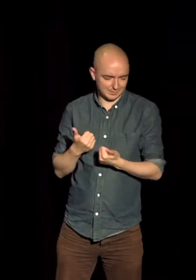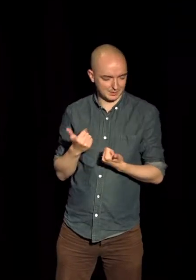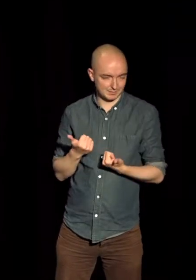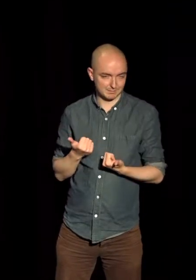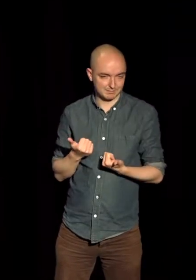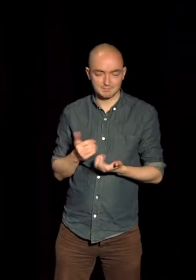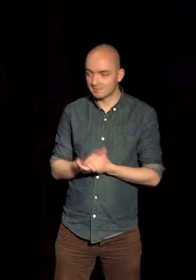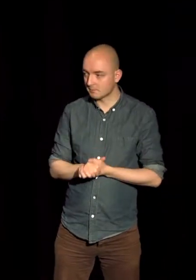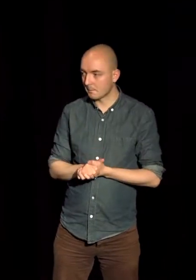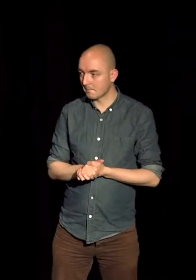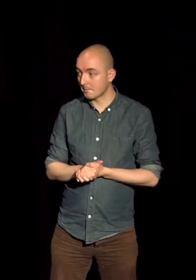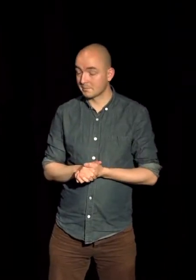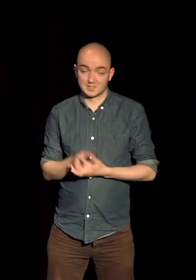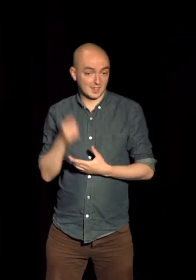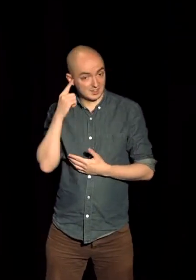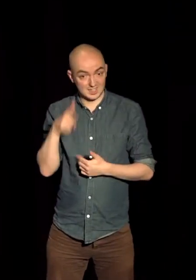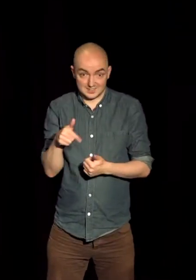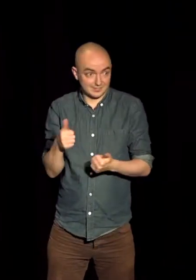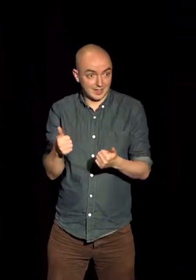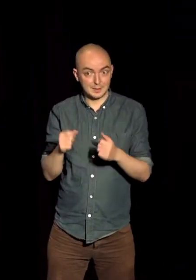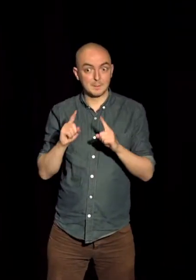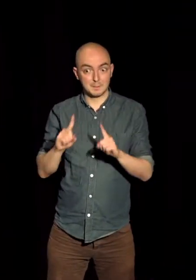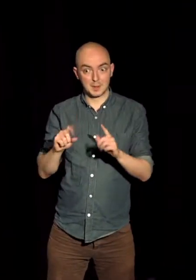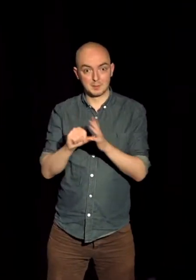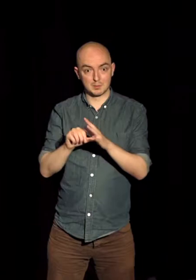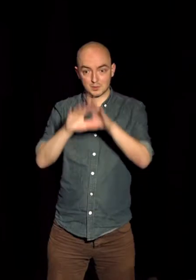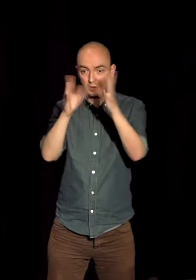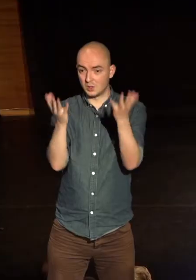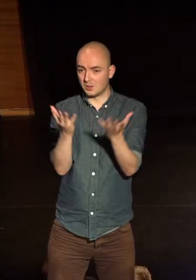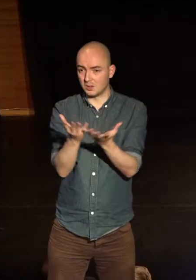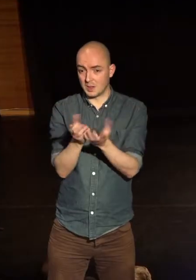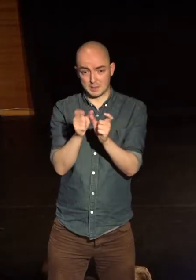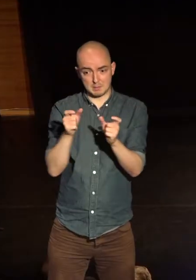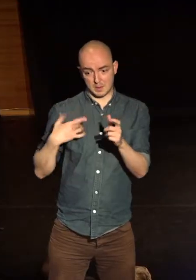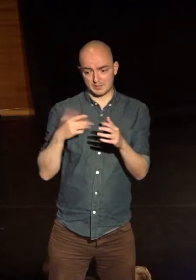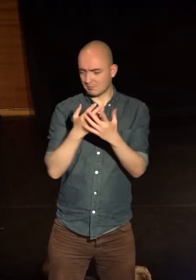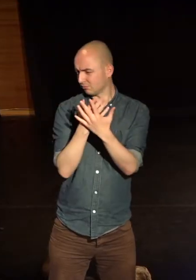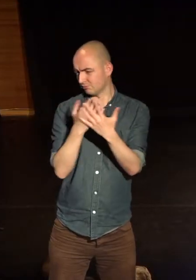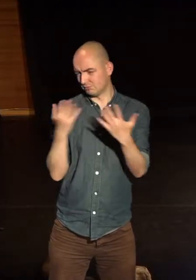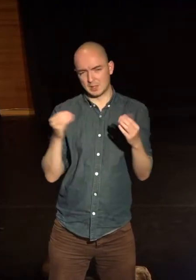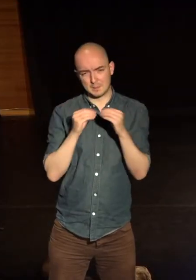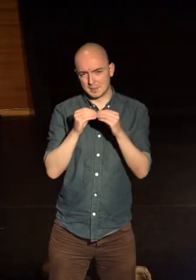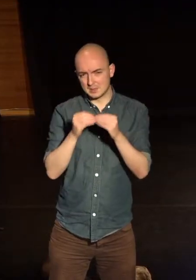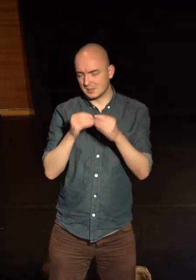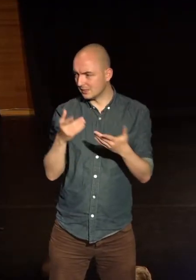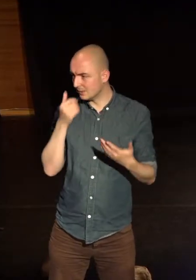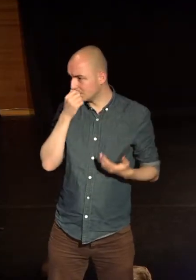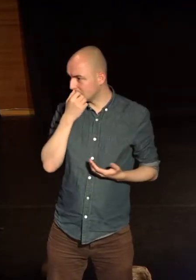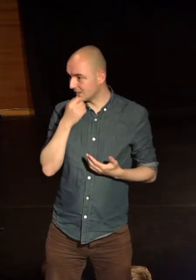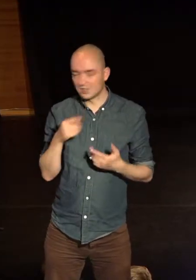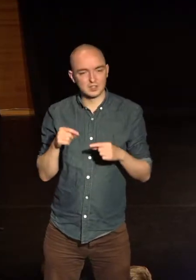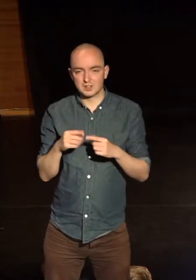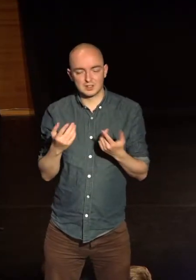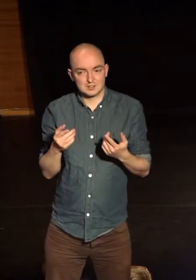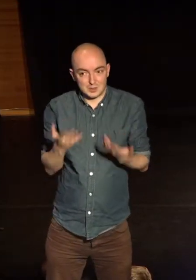of course, that would be great if there weren't so many of us on the planet. But my thesis is, well, there are so many of us now, you can't live in this way. You can't